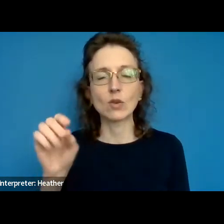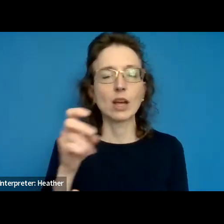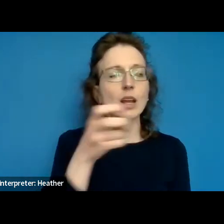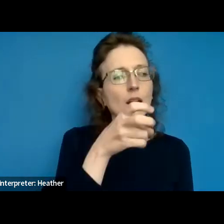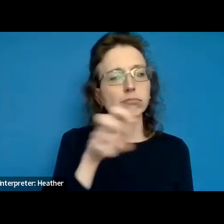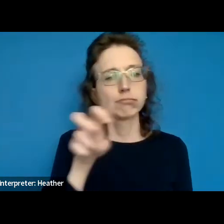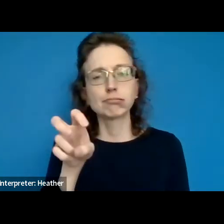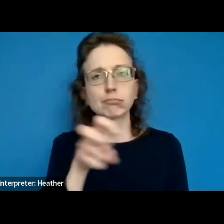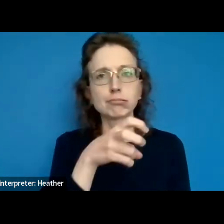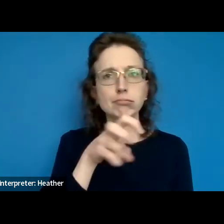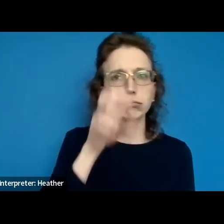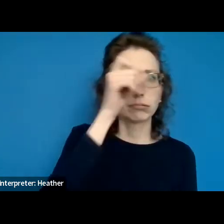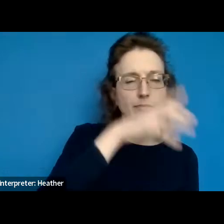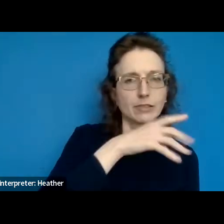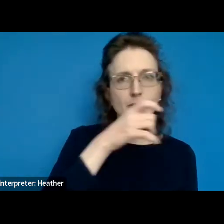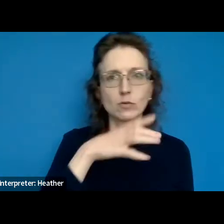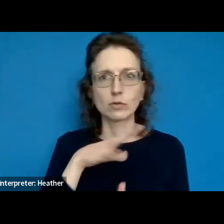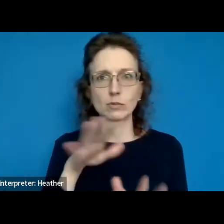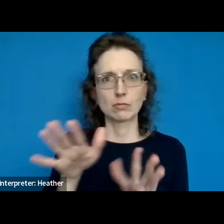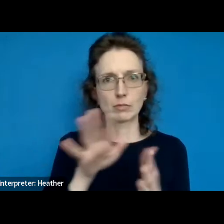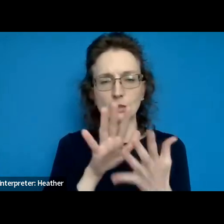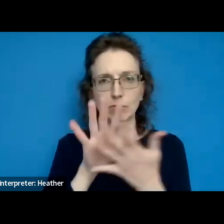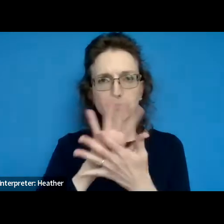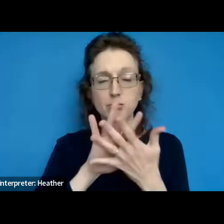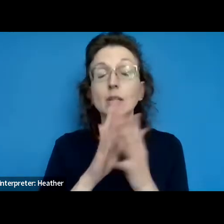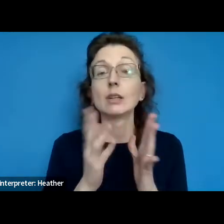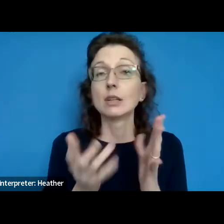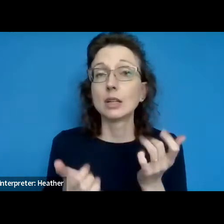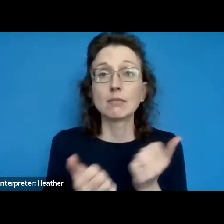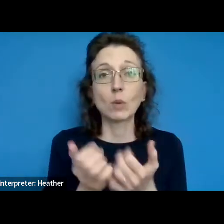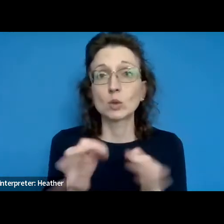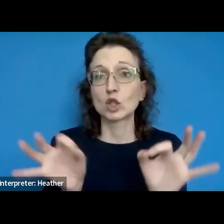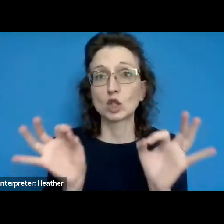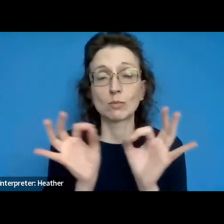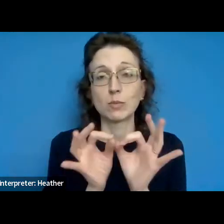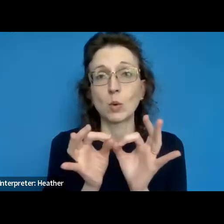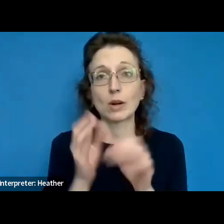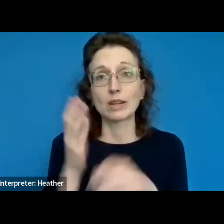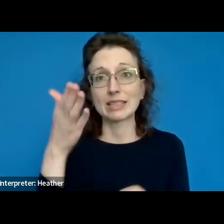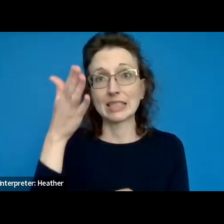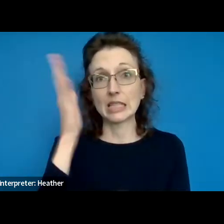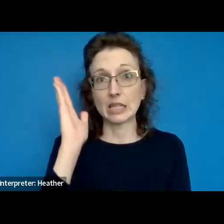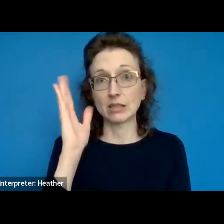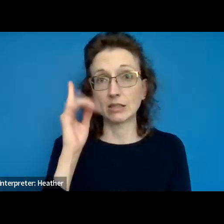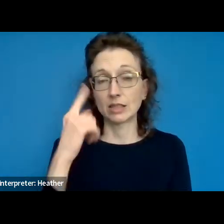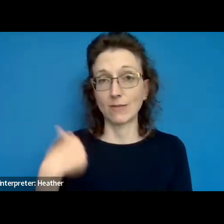male. She's probably our most important deity to us